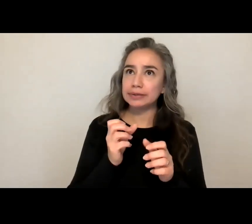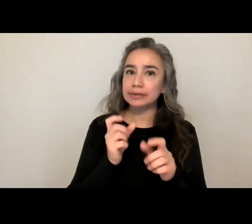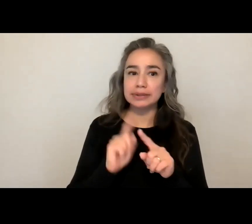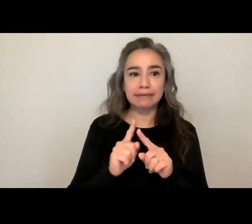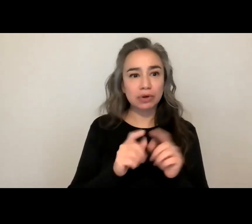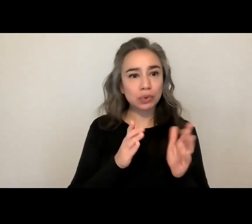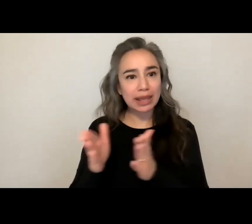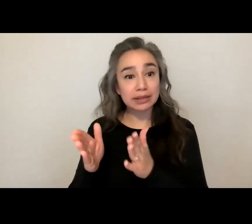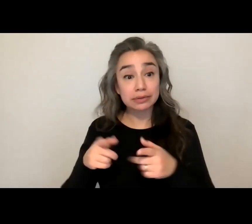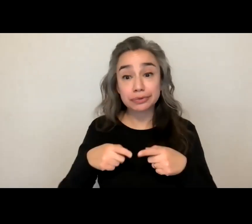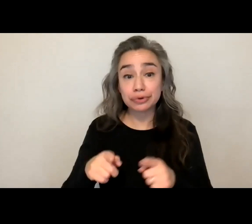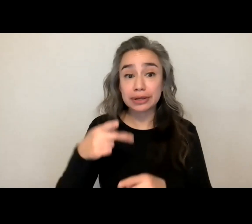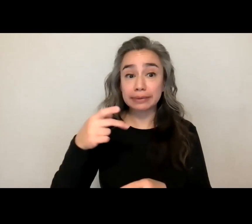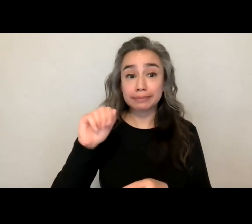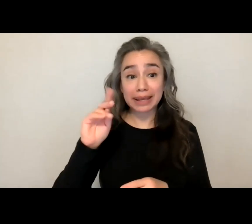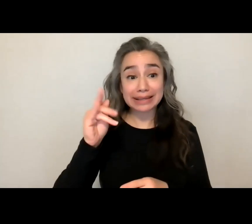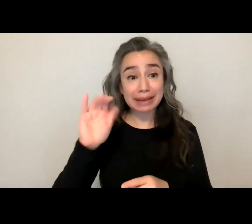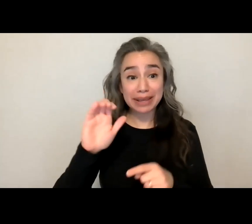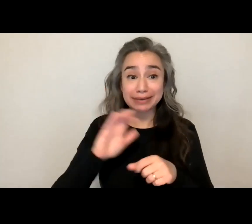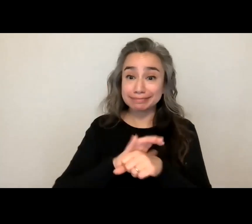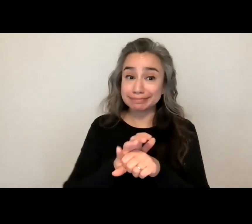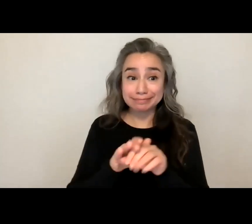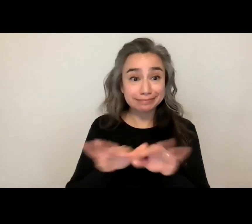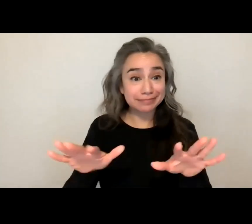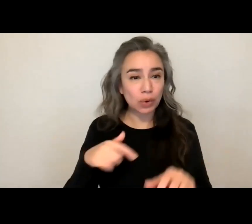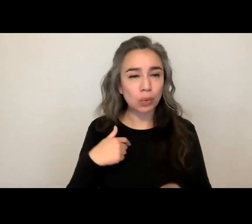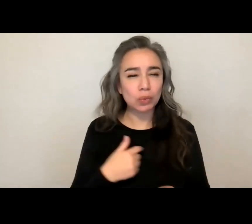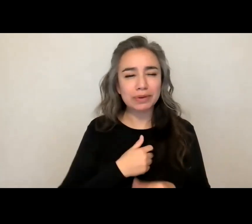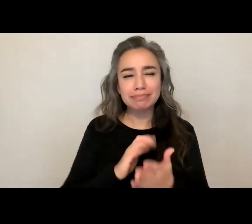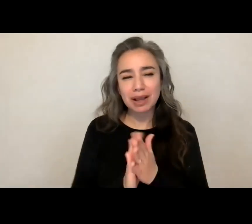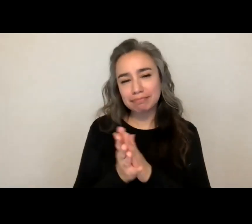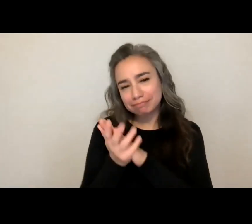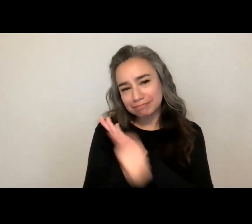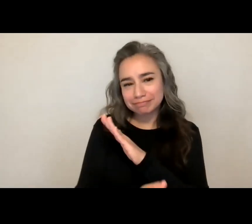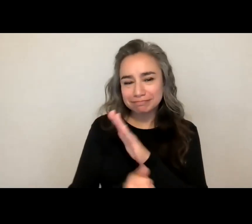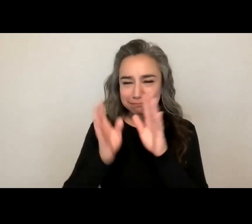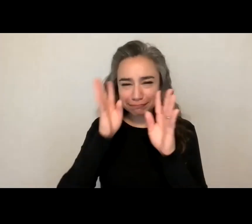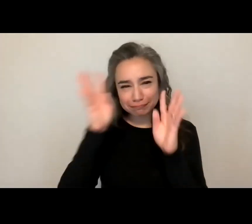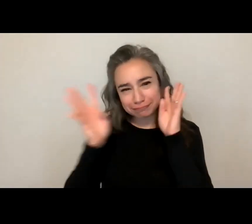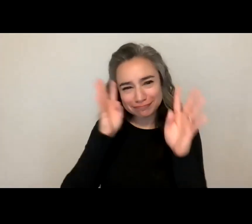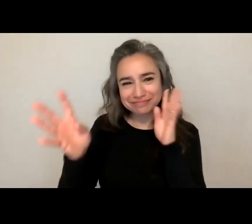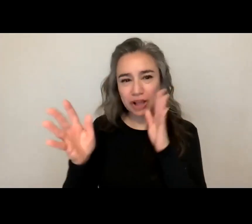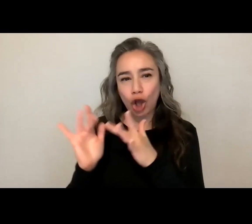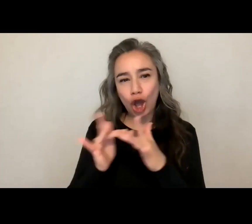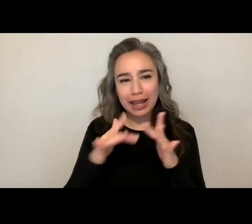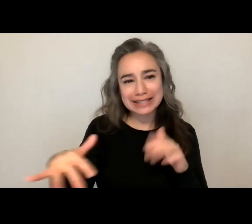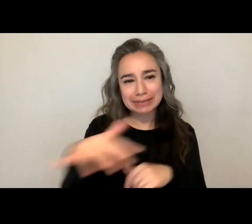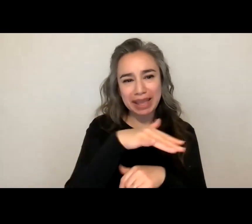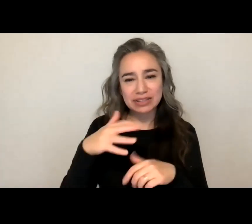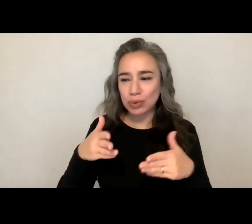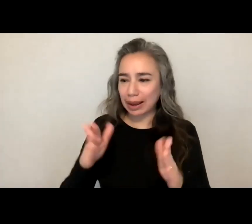this pandemic, we've become very adept at creating online spaces where people are coming together from all